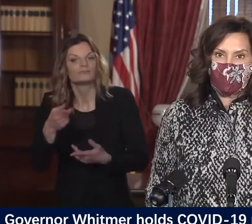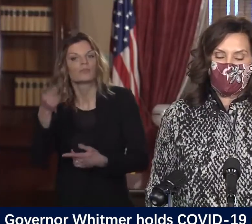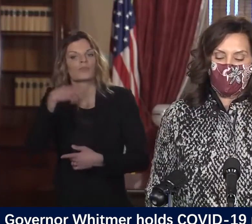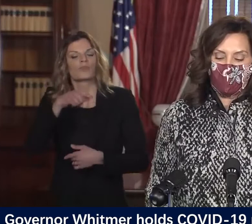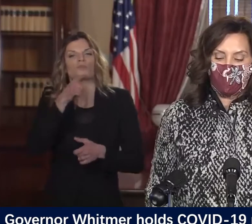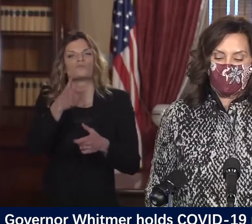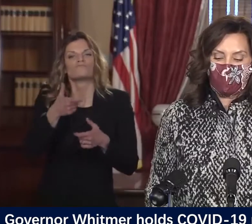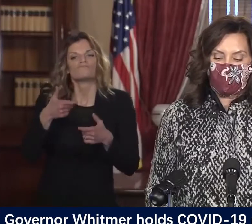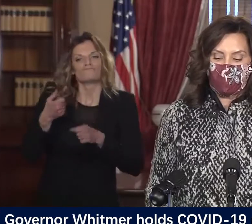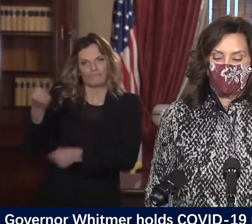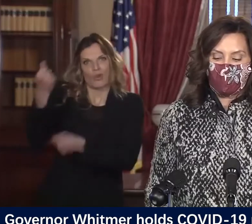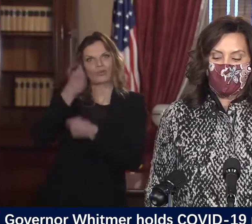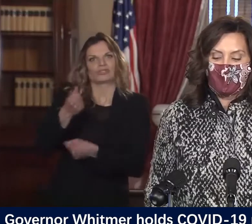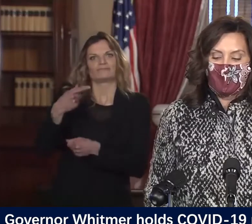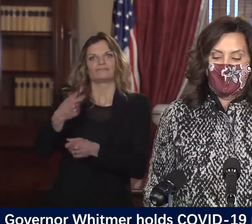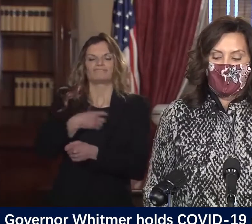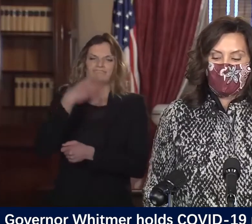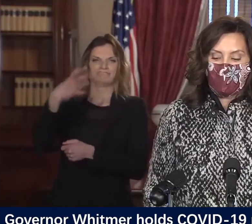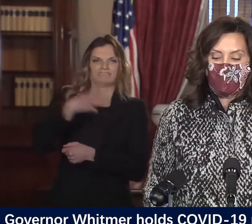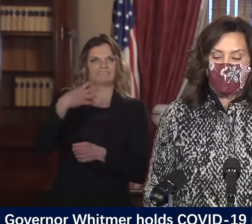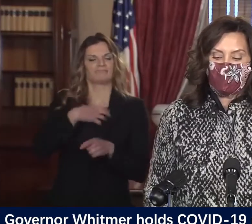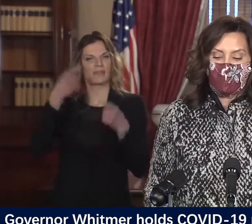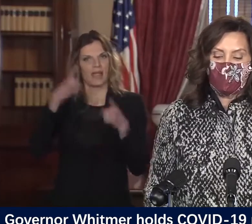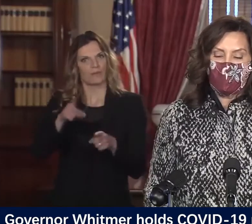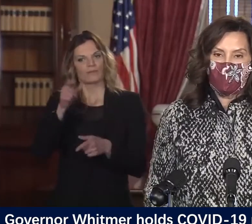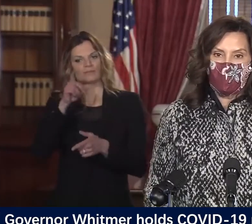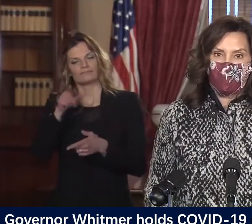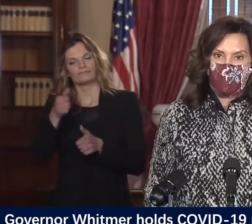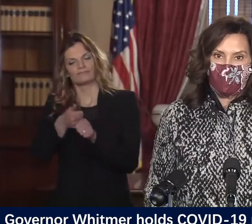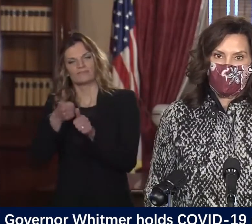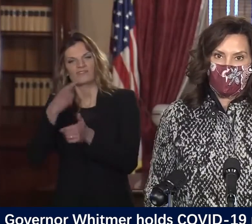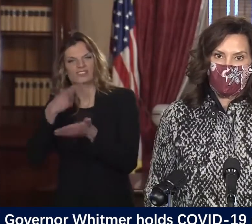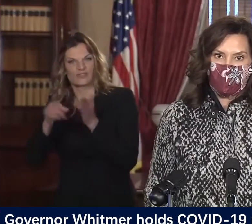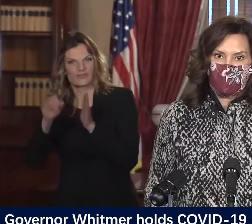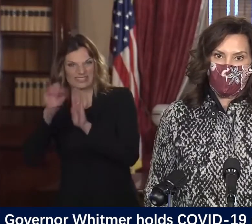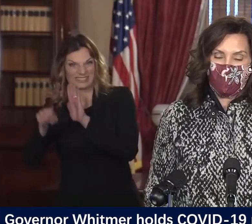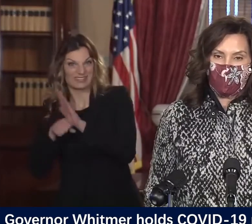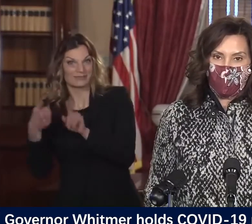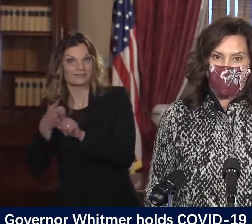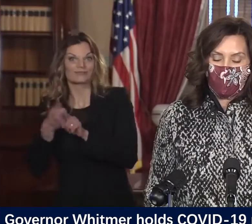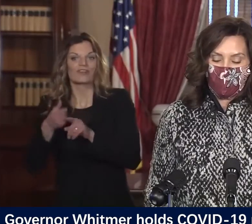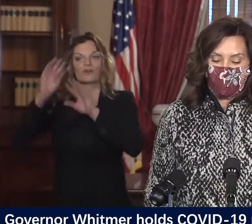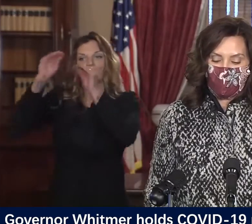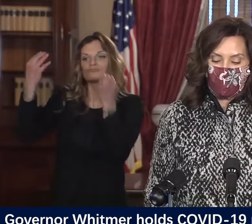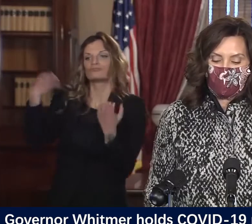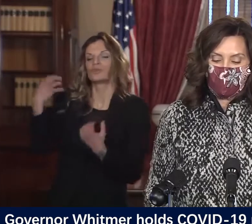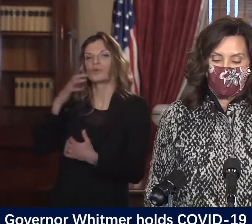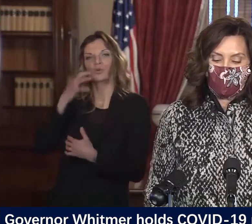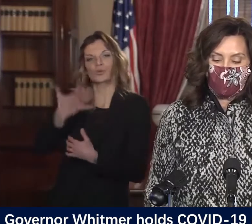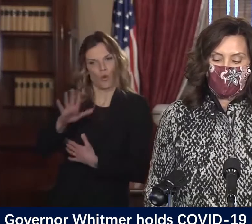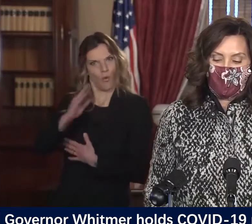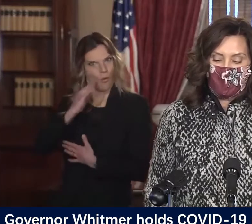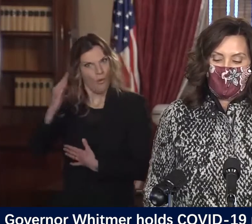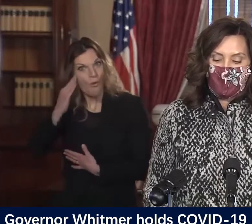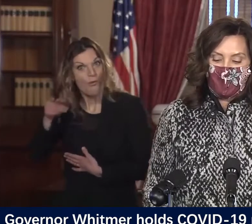outside of Secretary Benson's house as she was finishing putting up Christmas decorations with her four-year-old son.